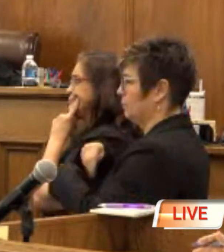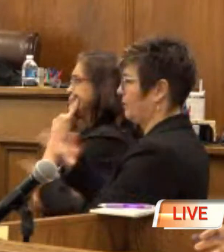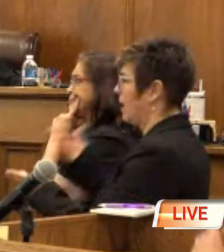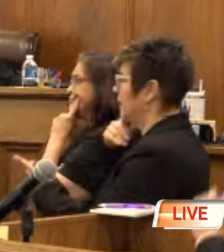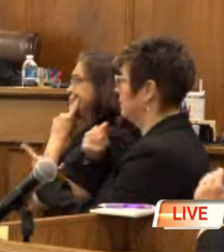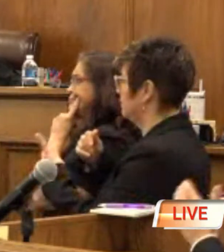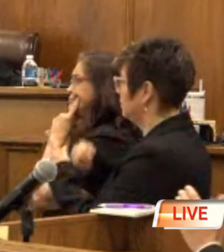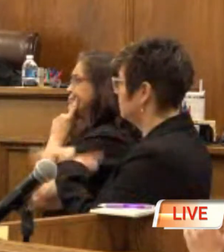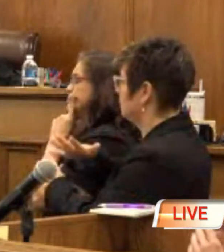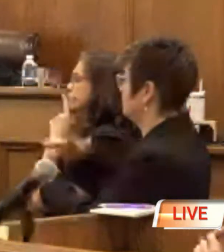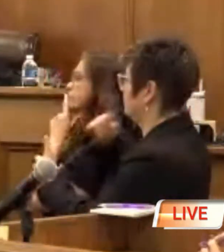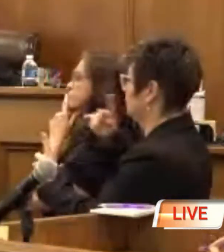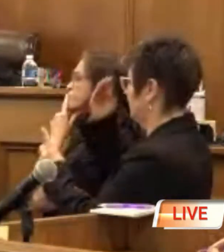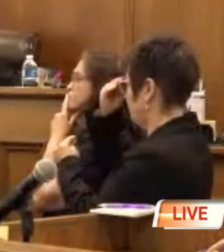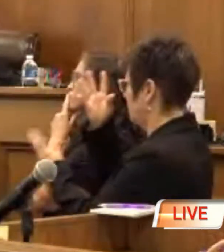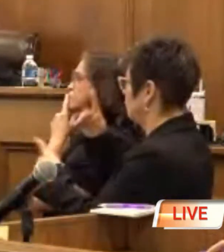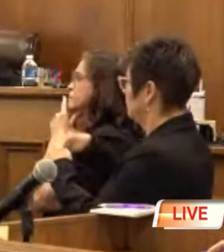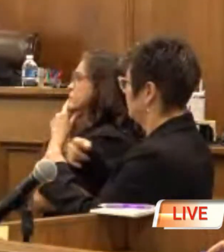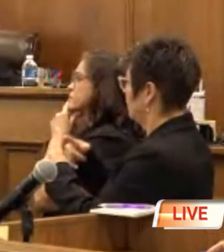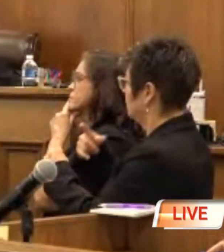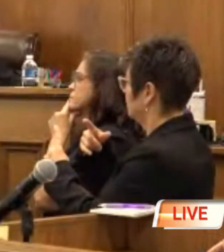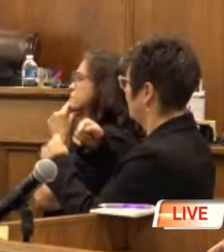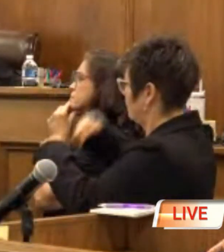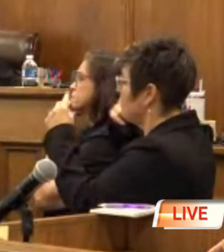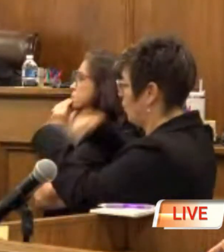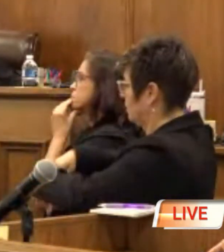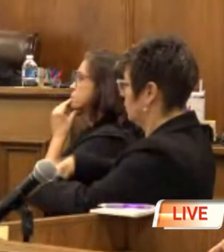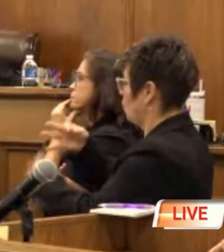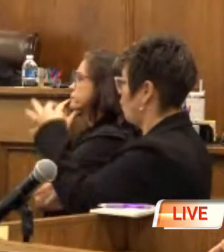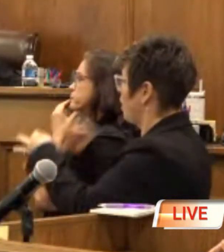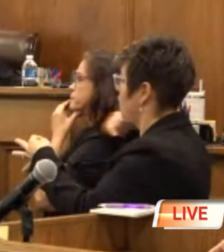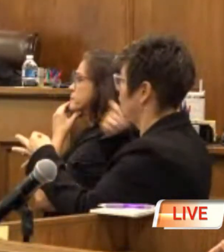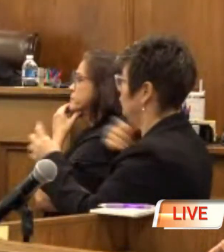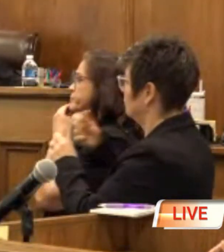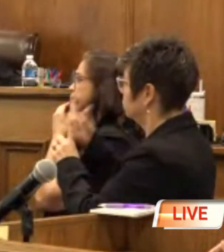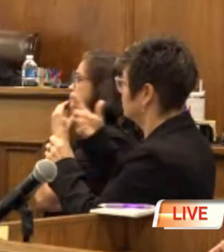gonna ask you just a little bit about the video film.